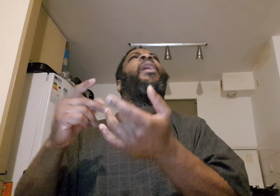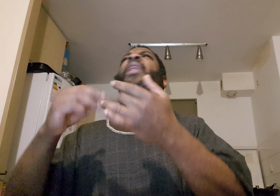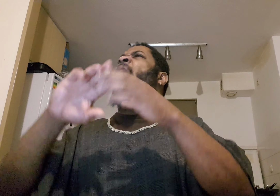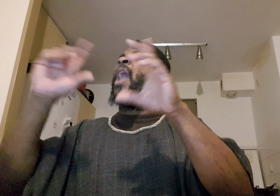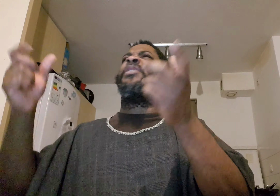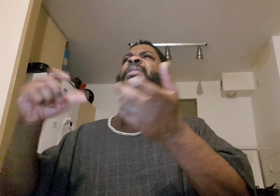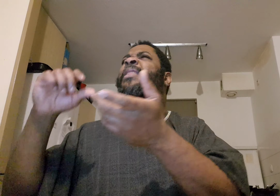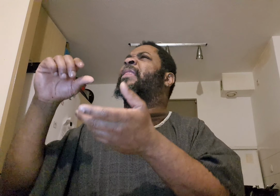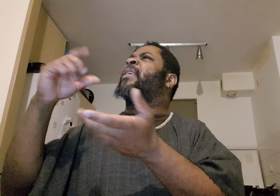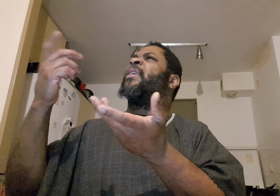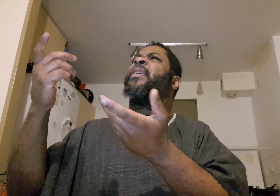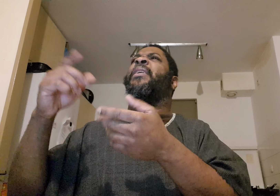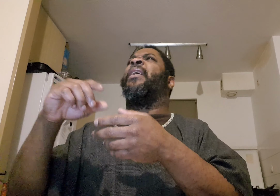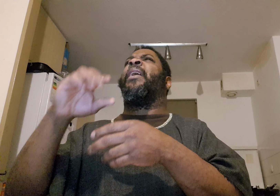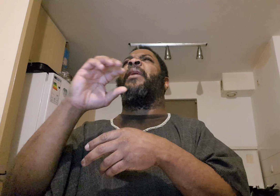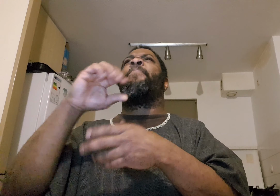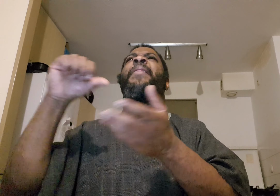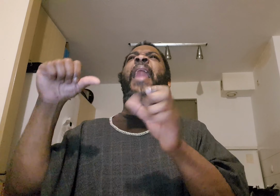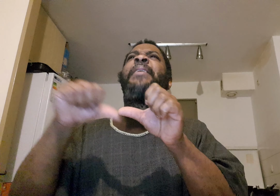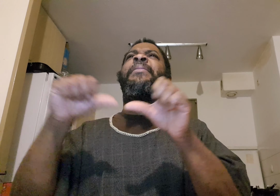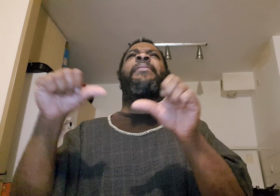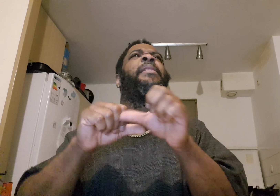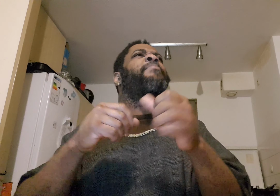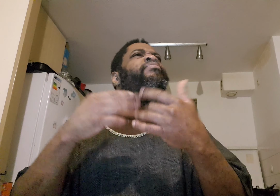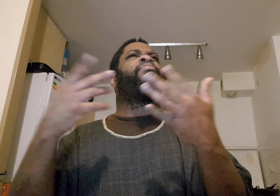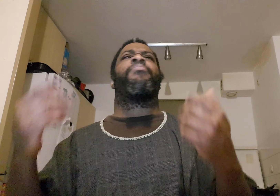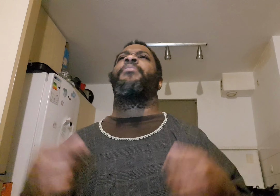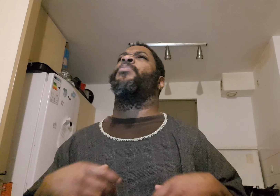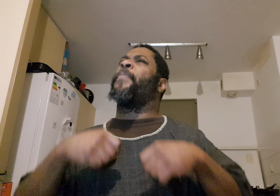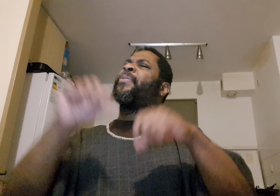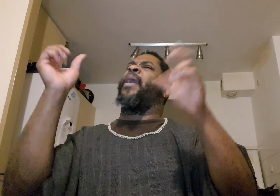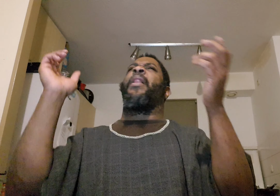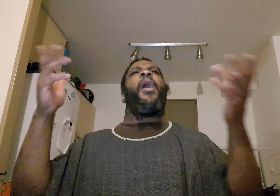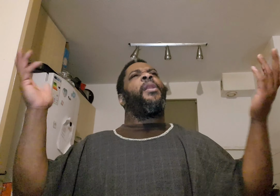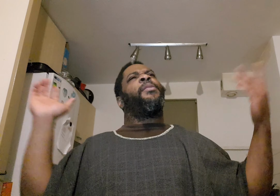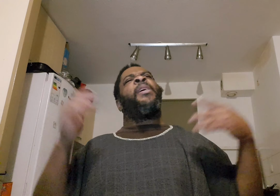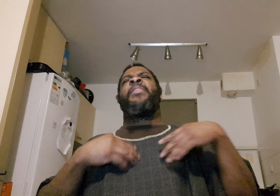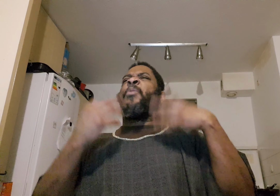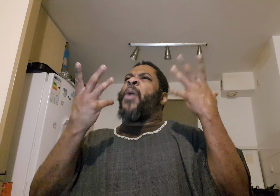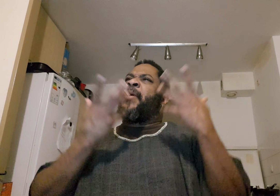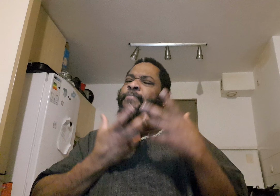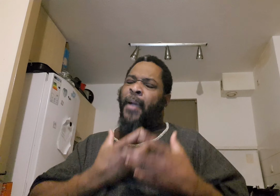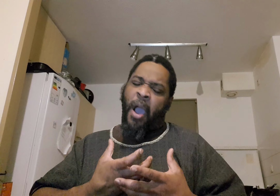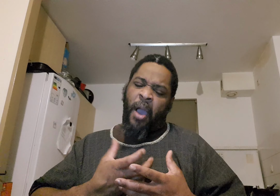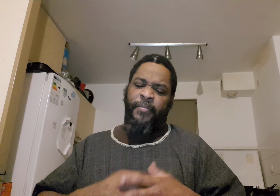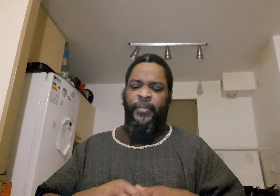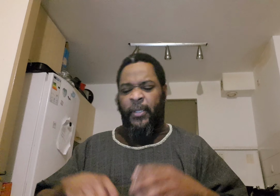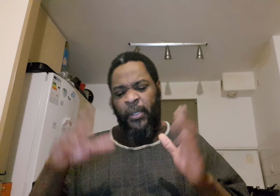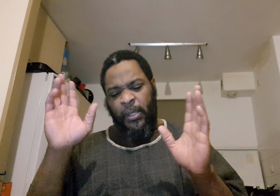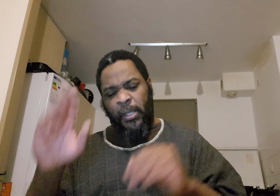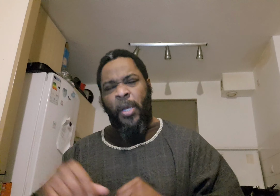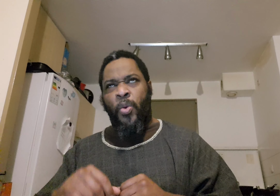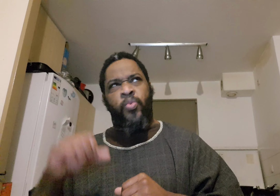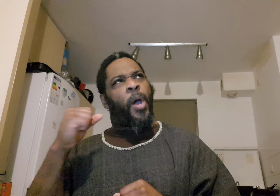And others, they bless him, Peter, the very parent.